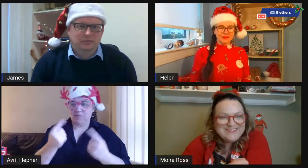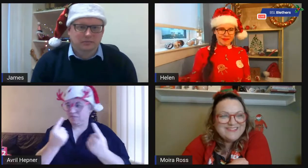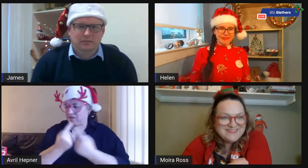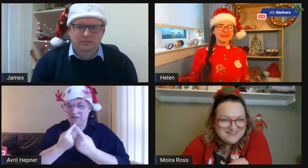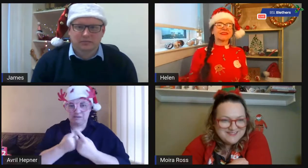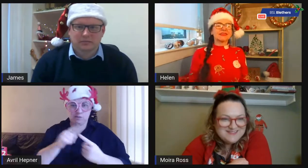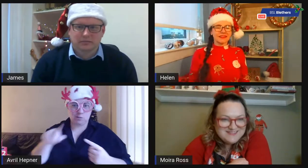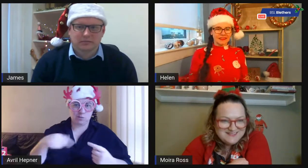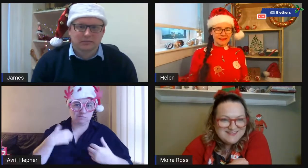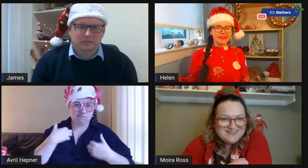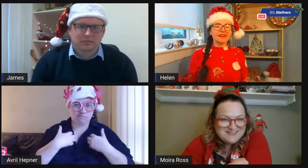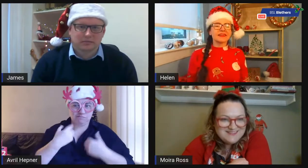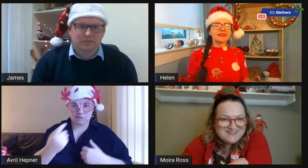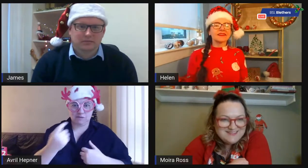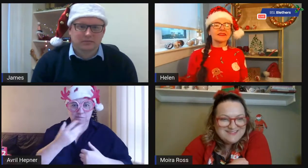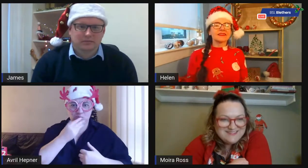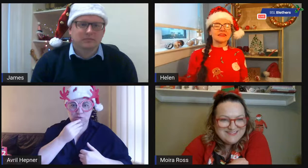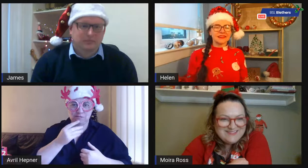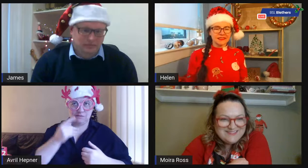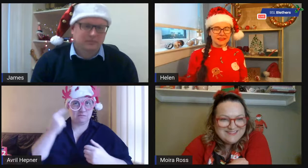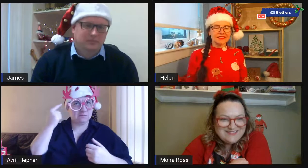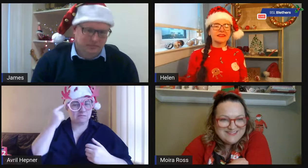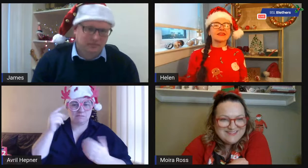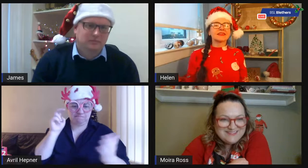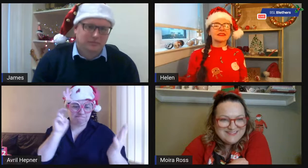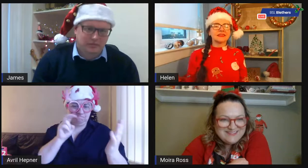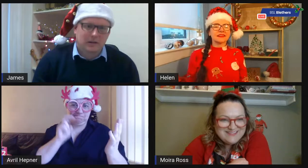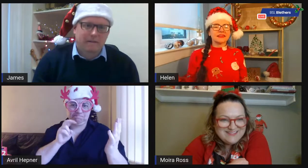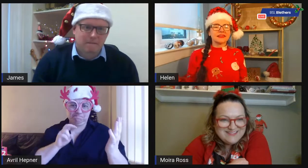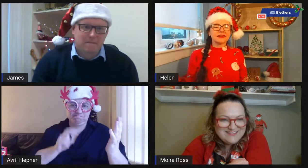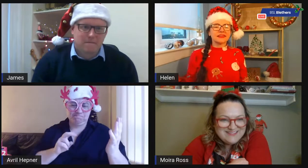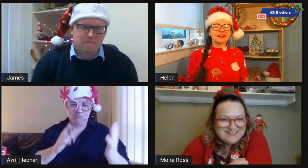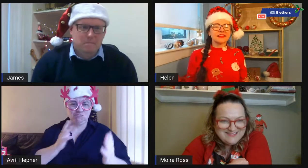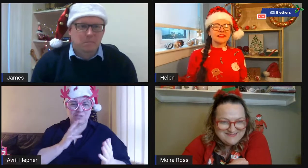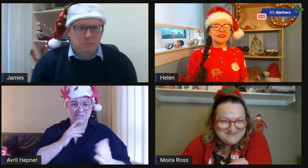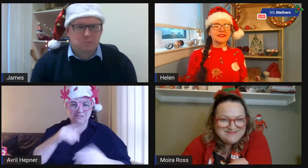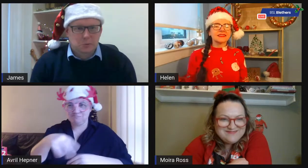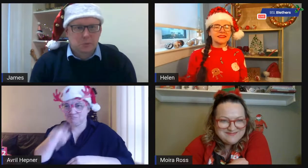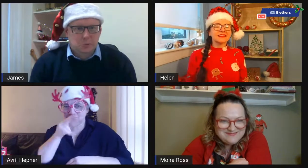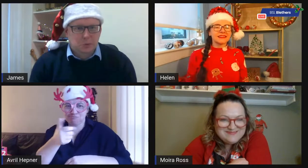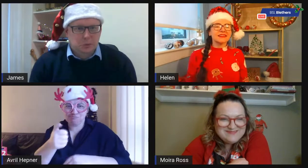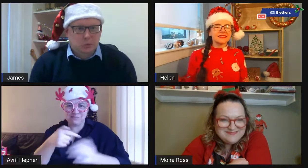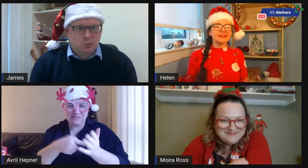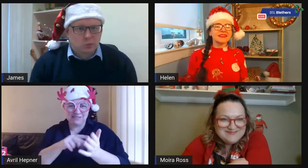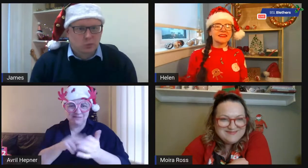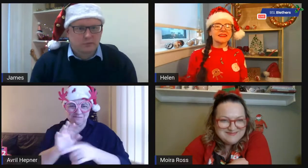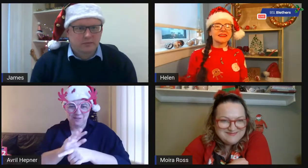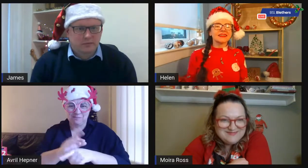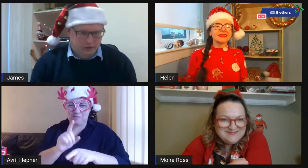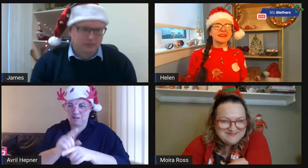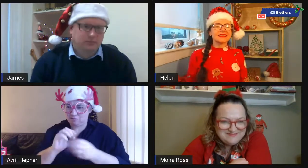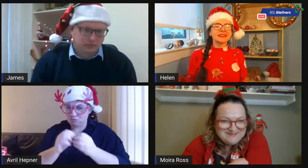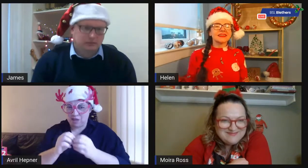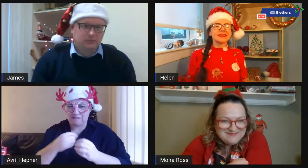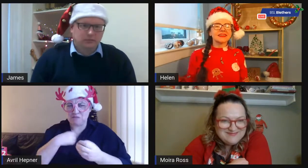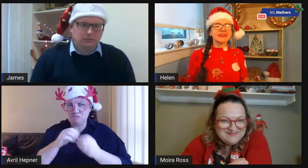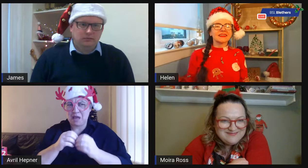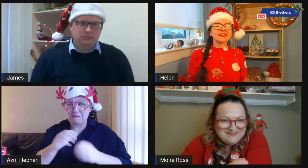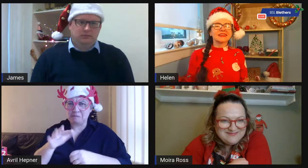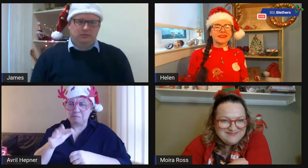your films and your information. It's been very exciting. And I'm sure all our viewers have been making notes, ready for